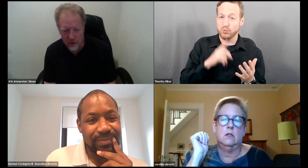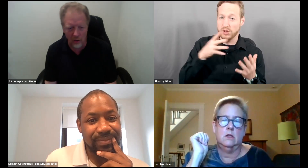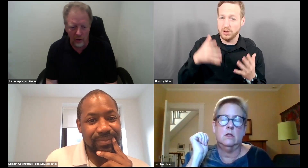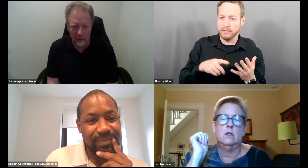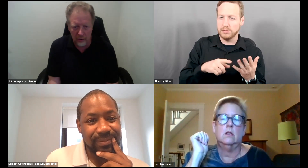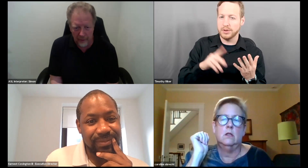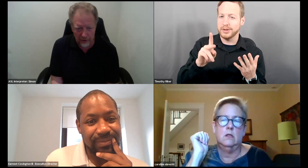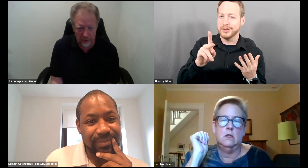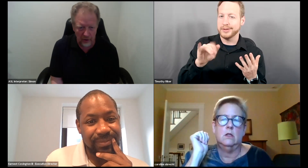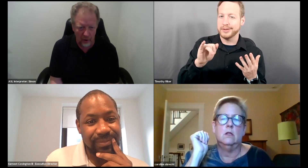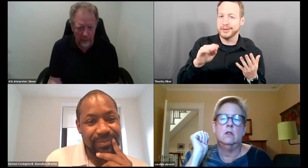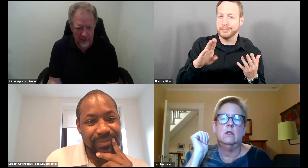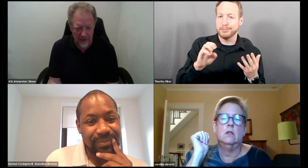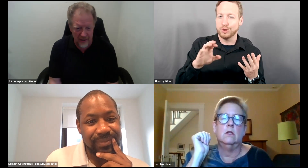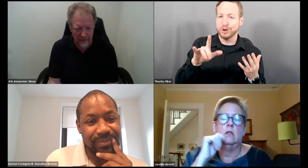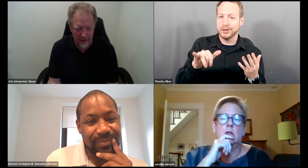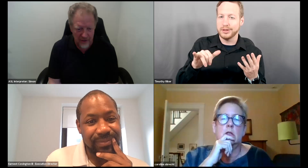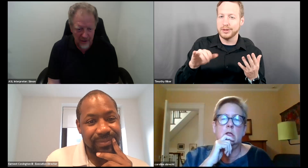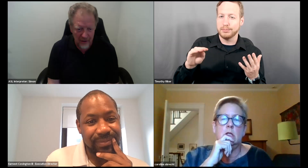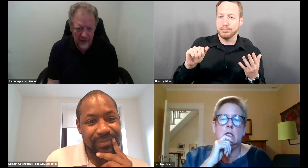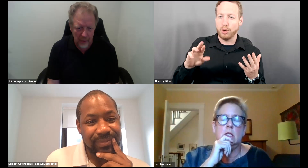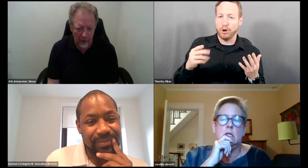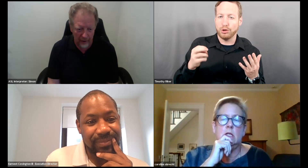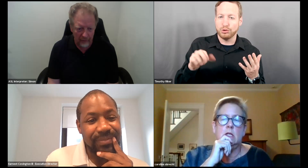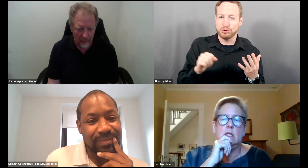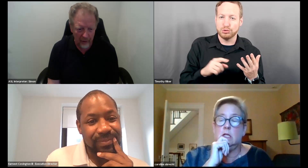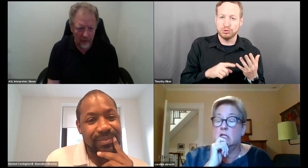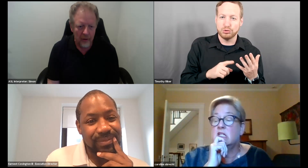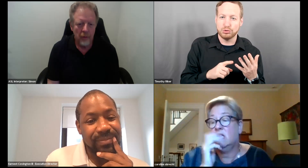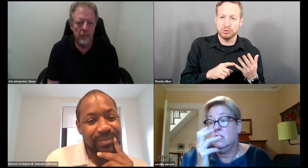Claudia is no longer a commissioner. So the only person that's left is Kimberly